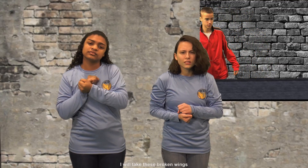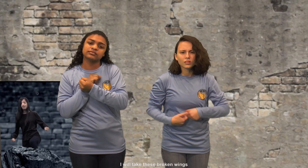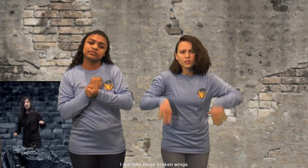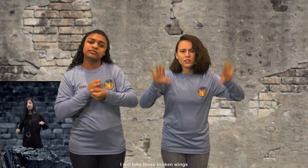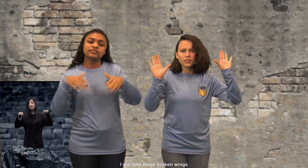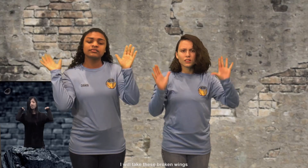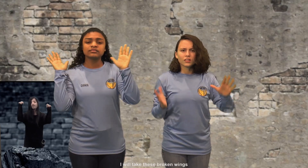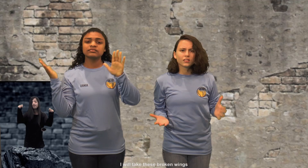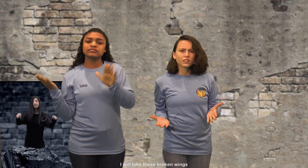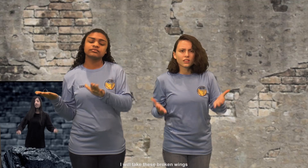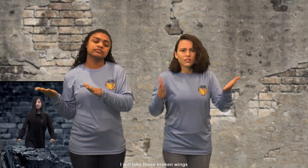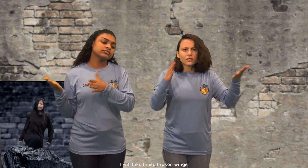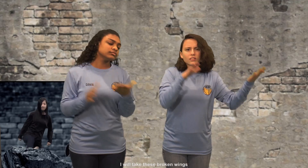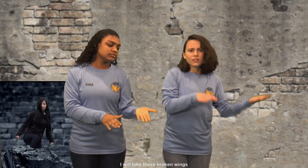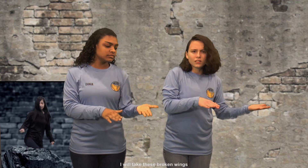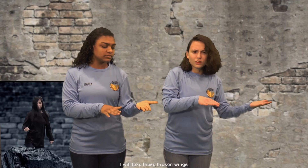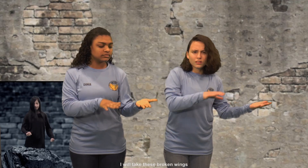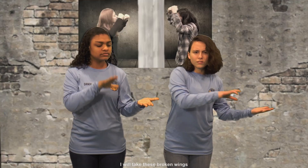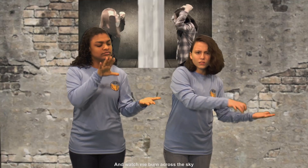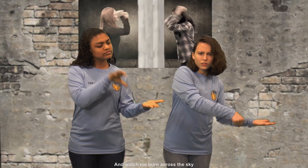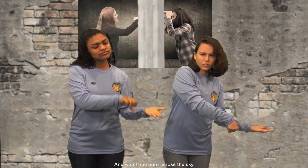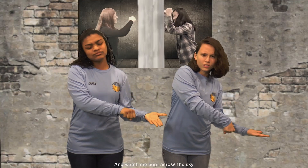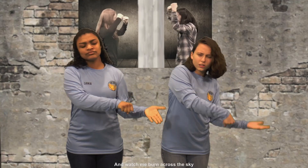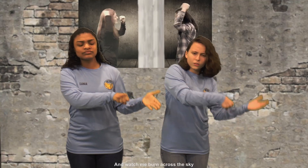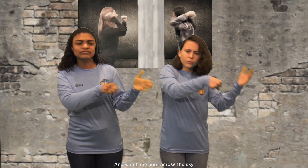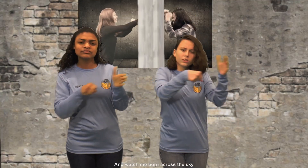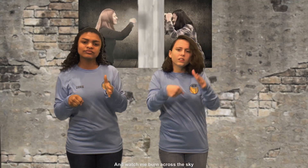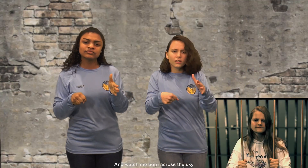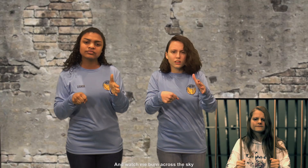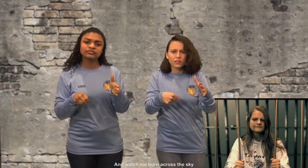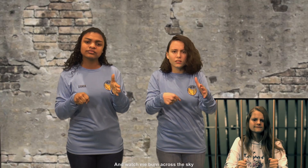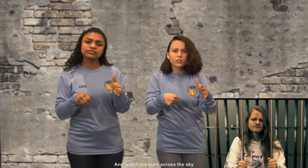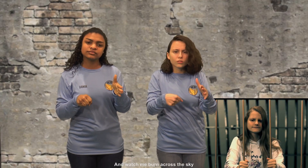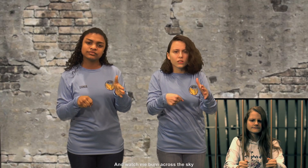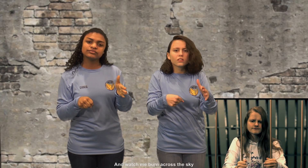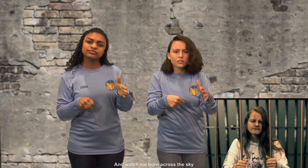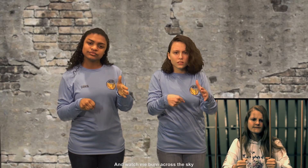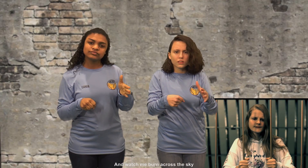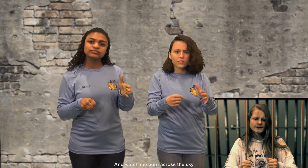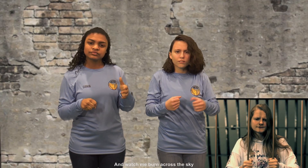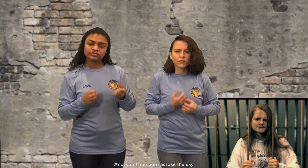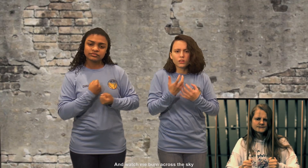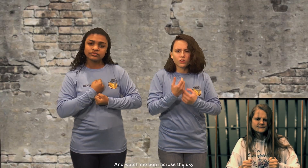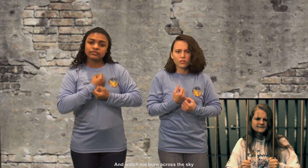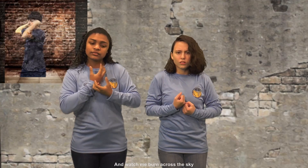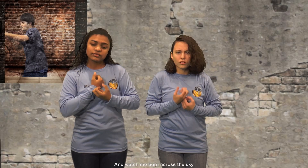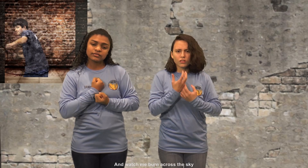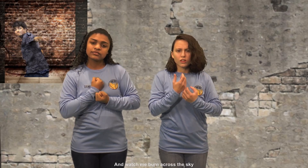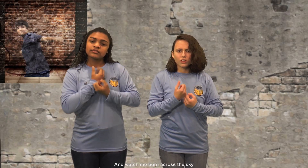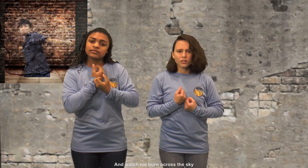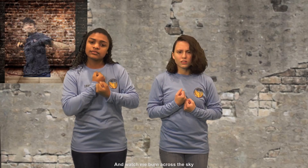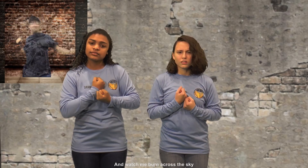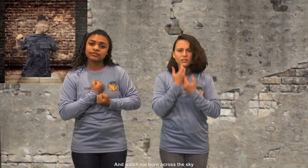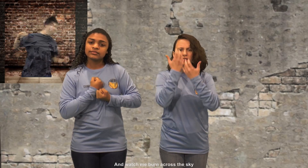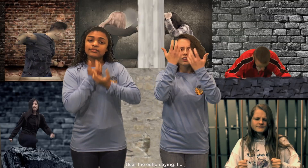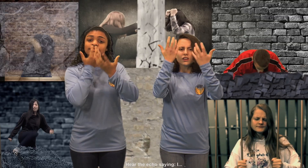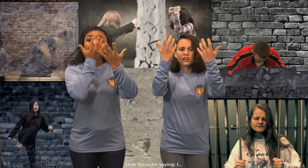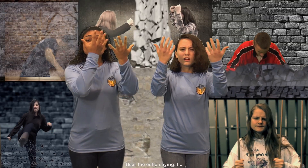take these broken wings Watch me burn across the sky Hear the